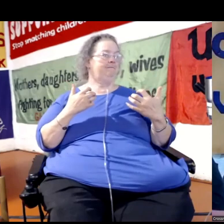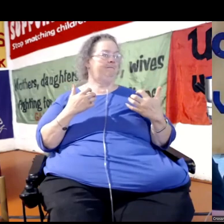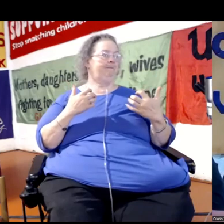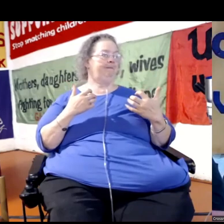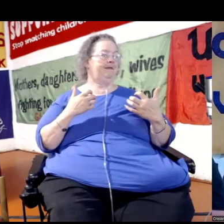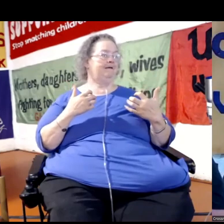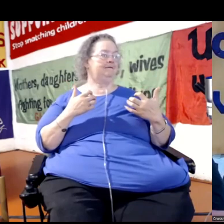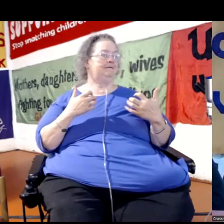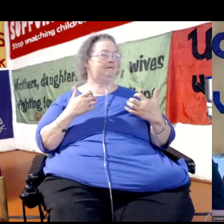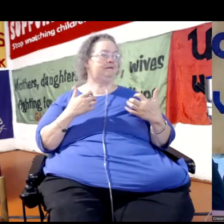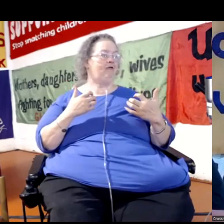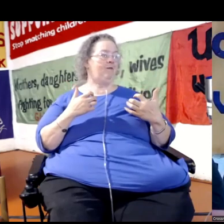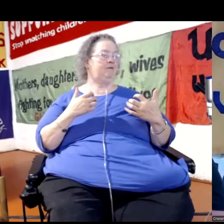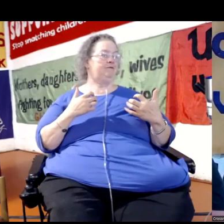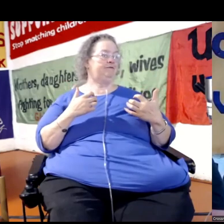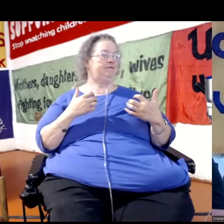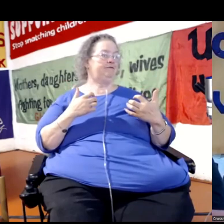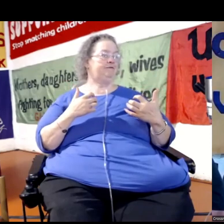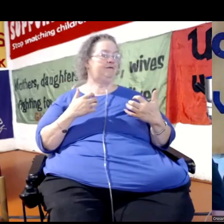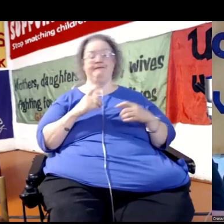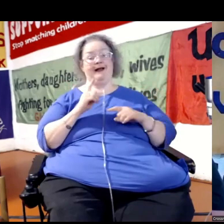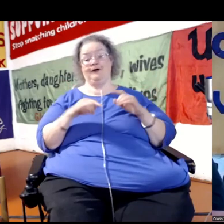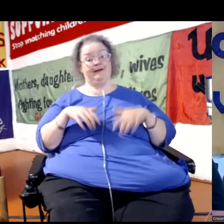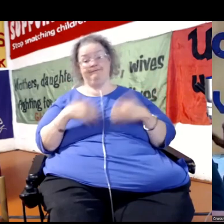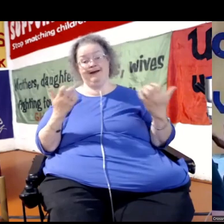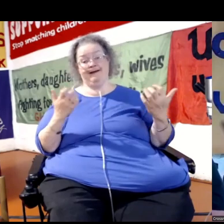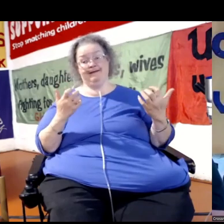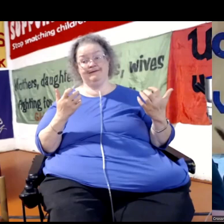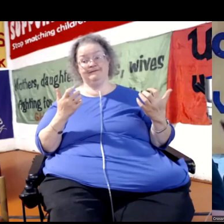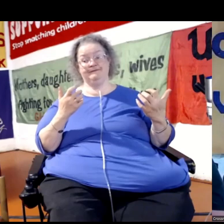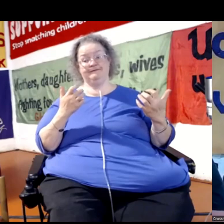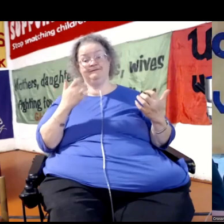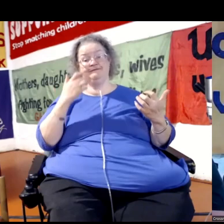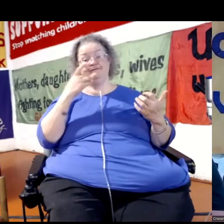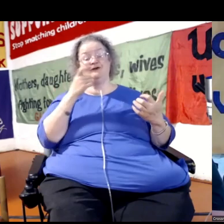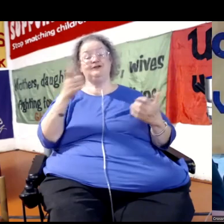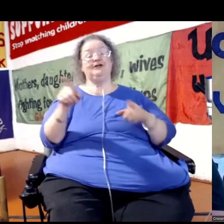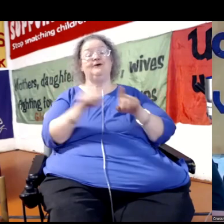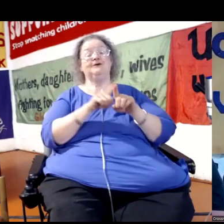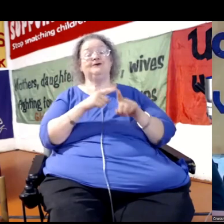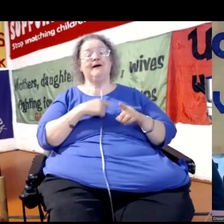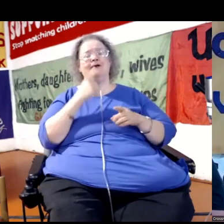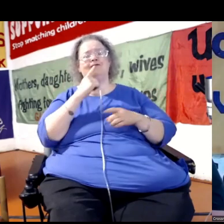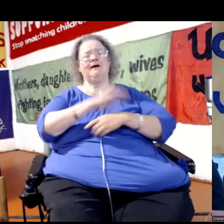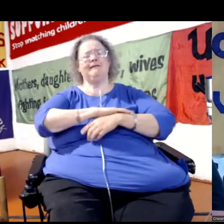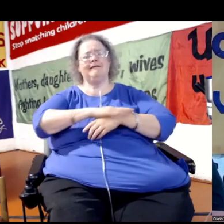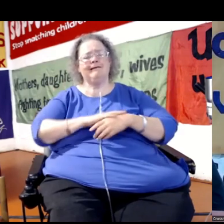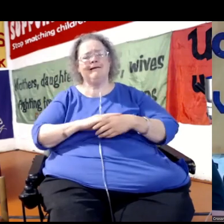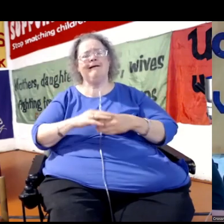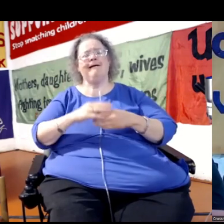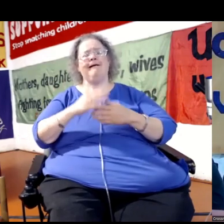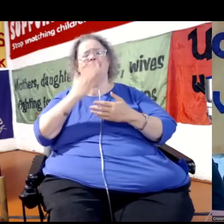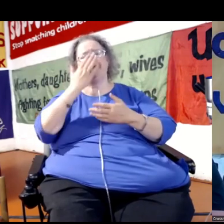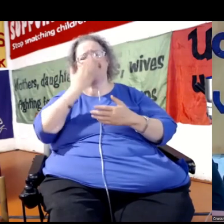I couldn't, because she also had a kind and loving way